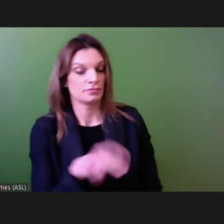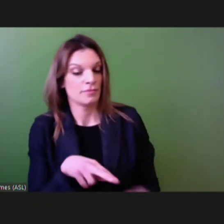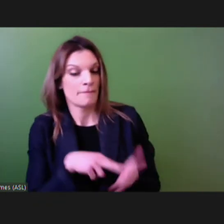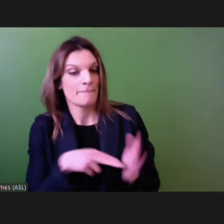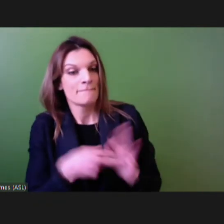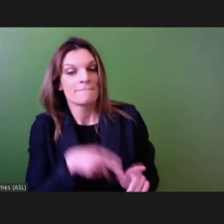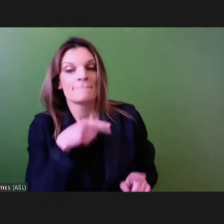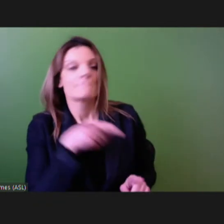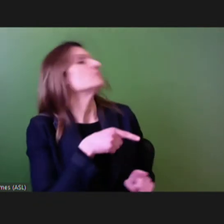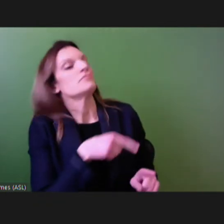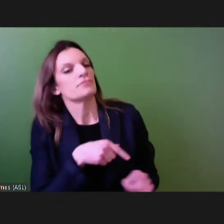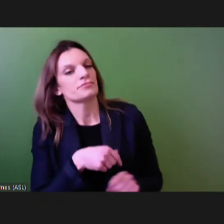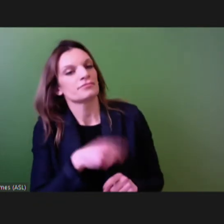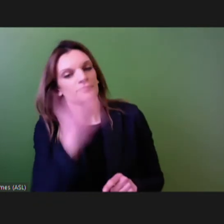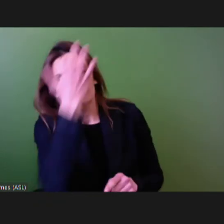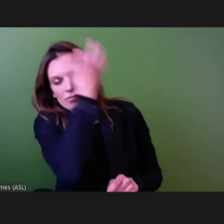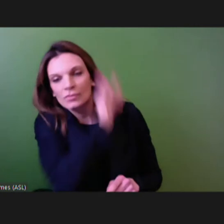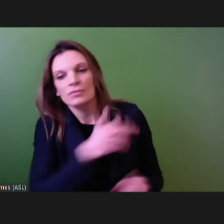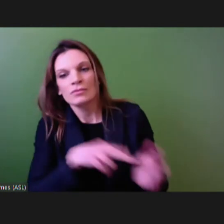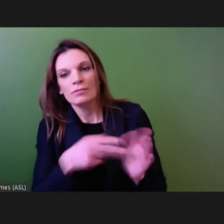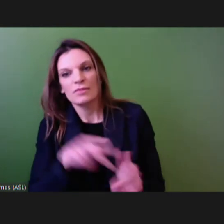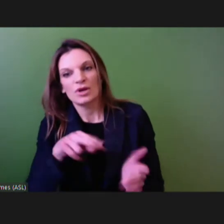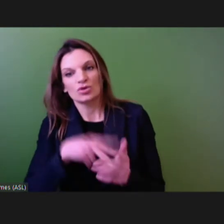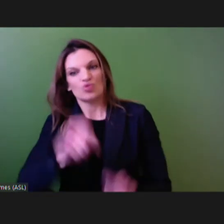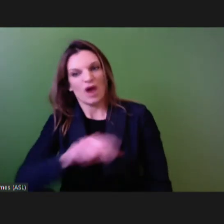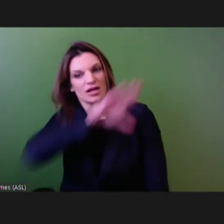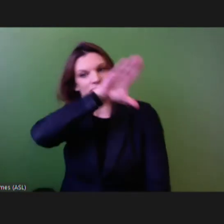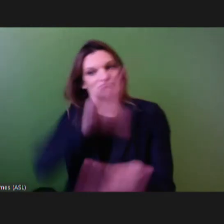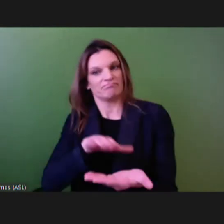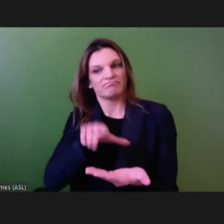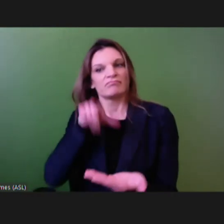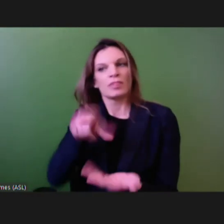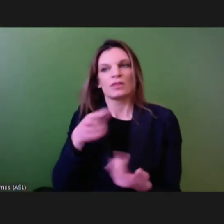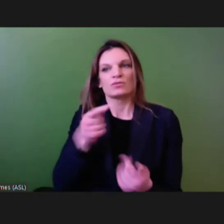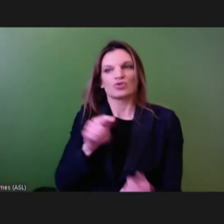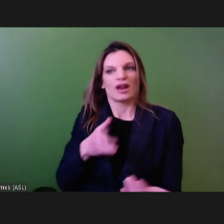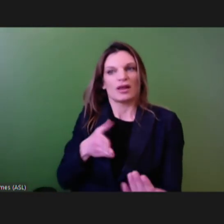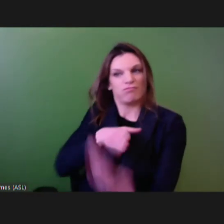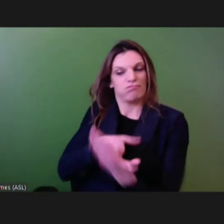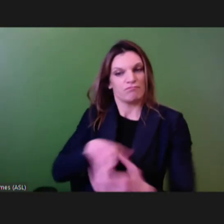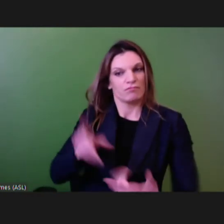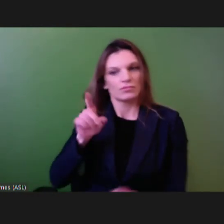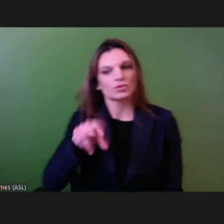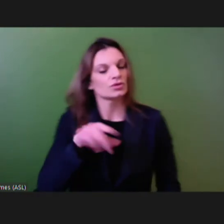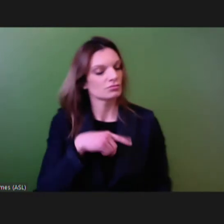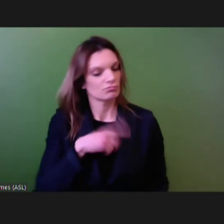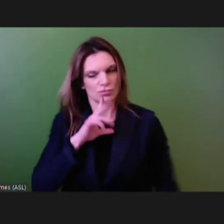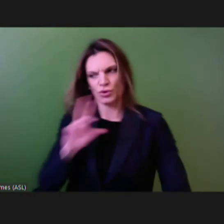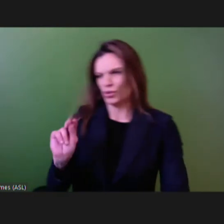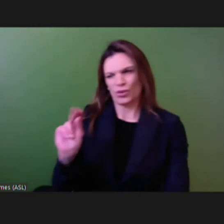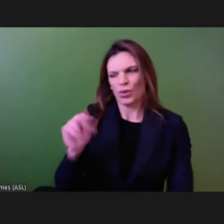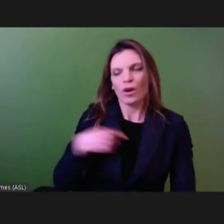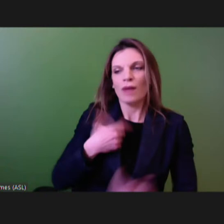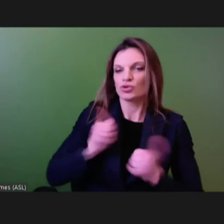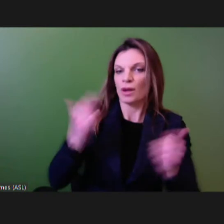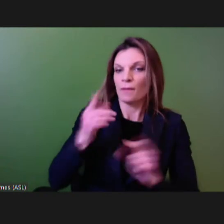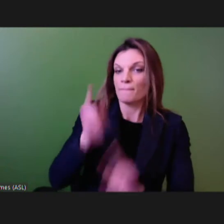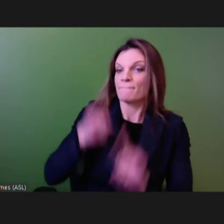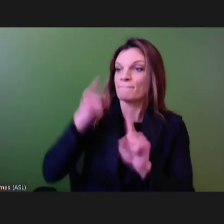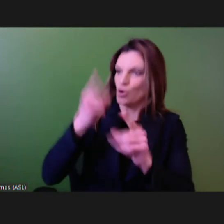the electorate against a potential petition drive. Is that a fair conclusion? No, I'm trying to educate everyone and raise awareness about these